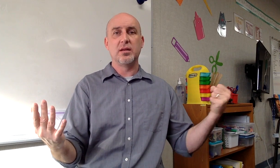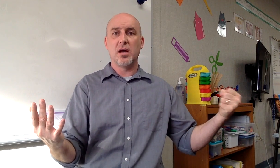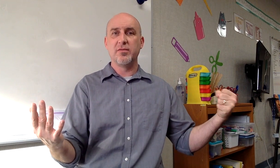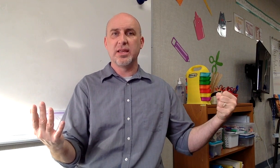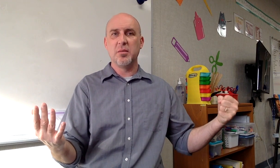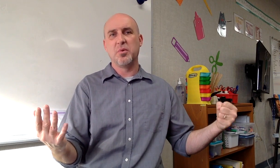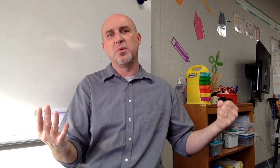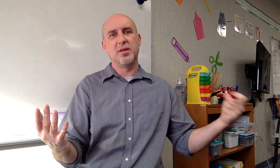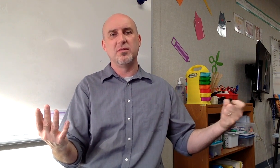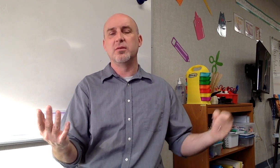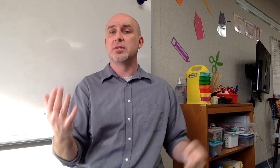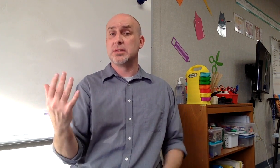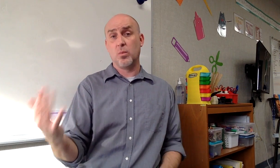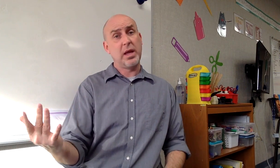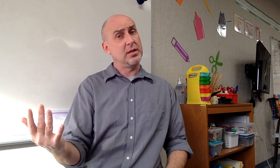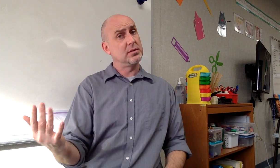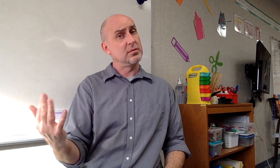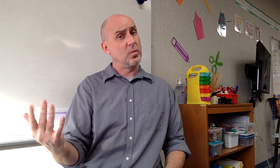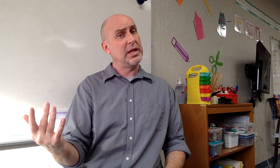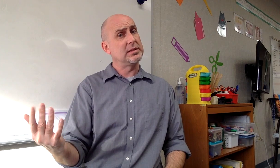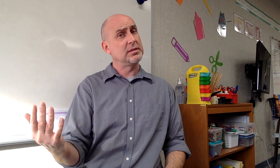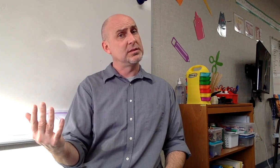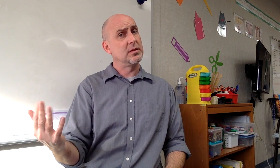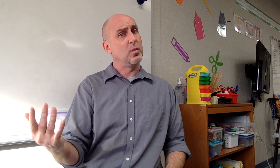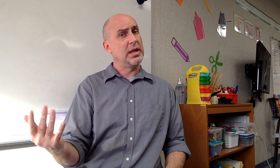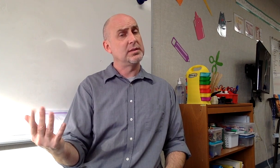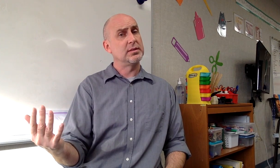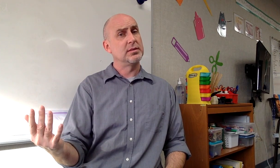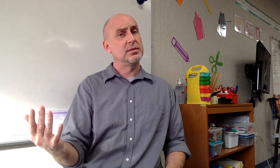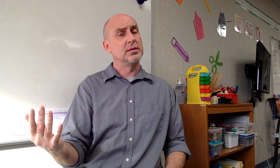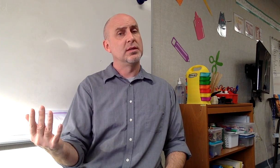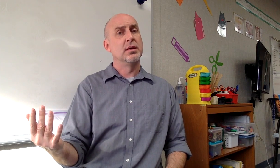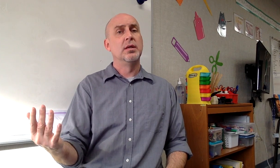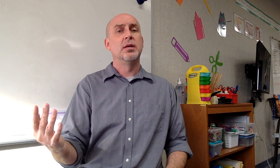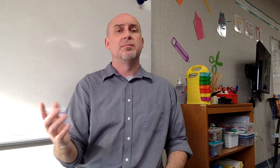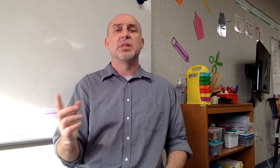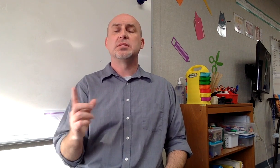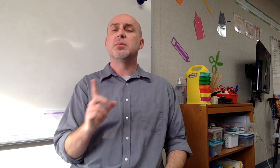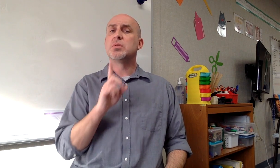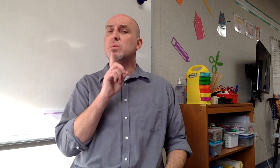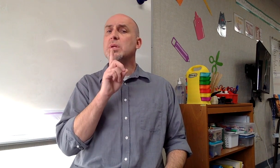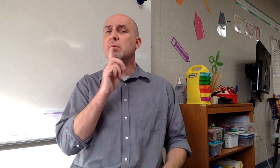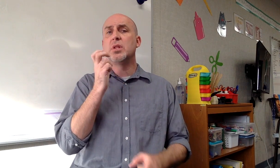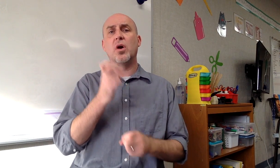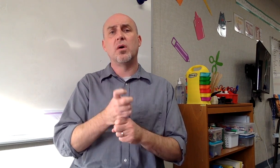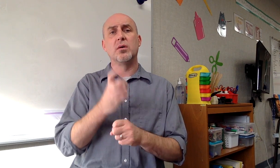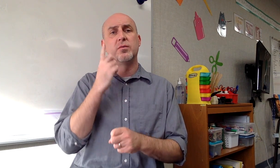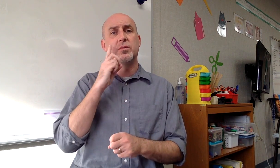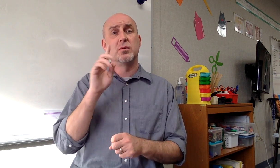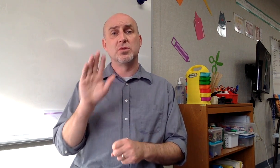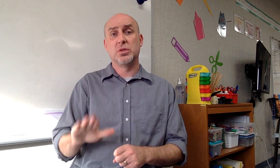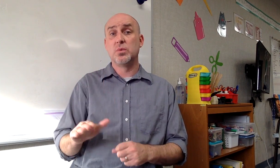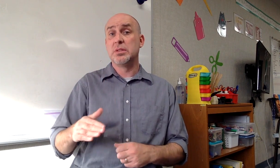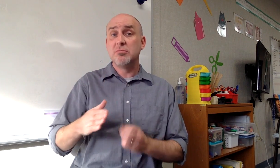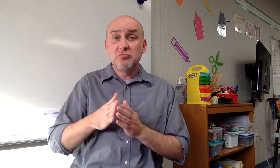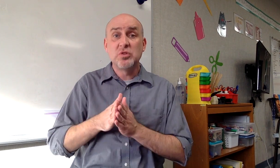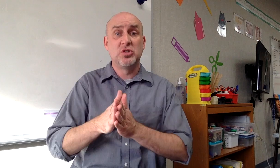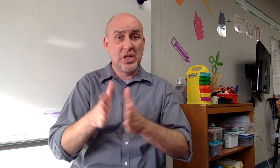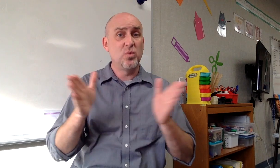coffee cup or whatever, you can say wait, wait, wait. It's something that's really, really hard for children